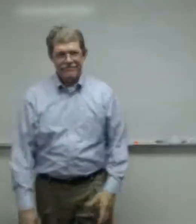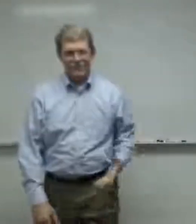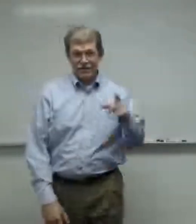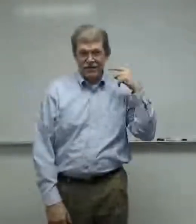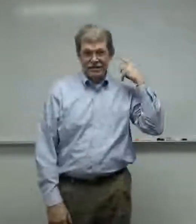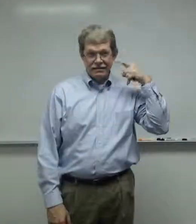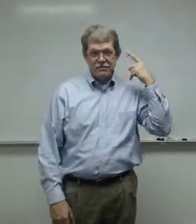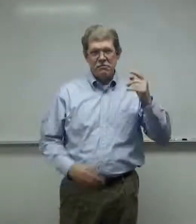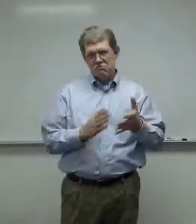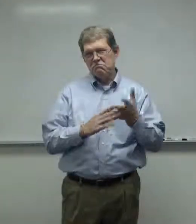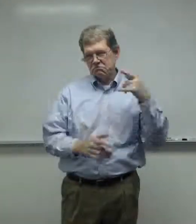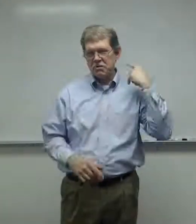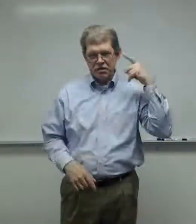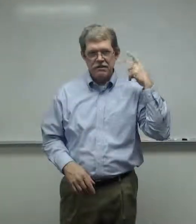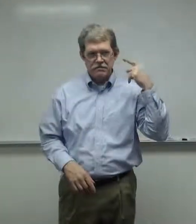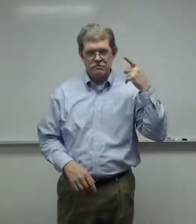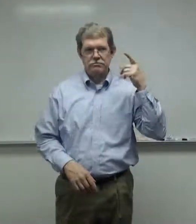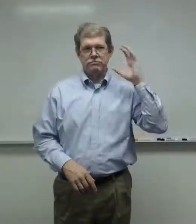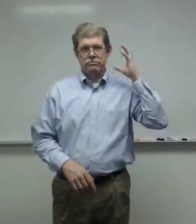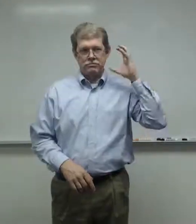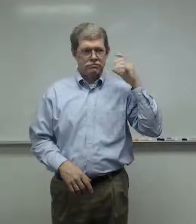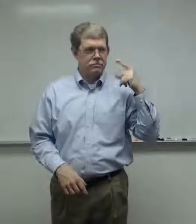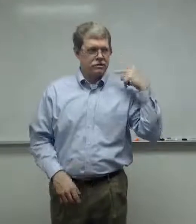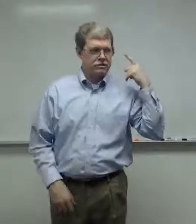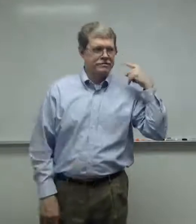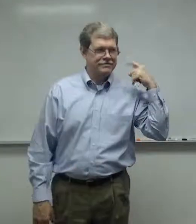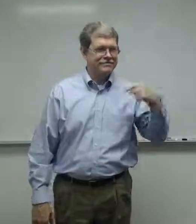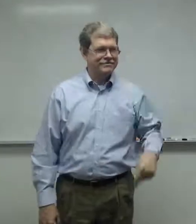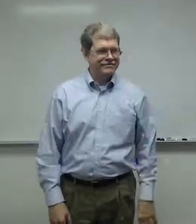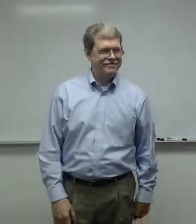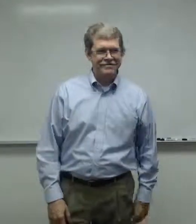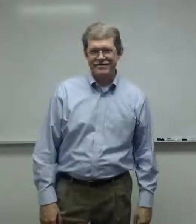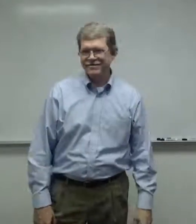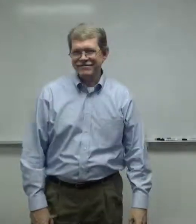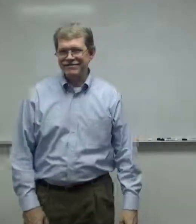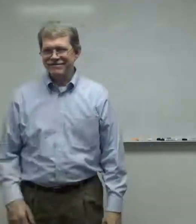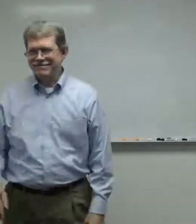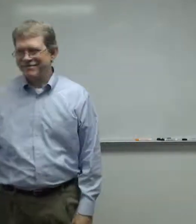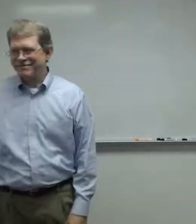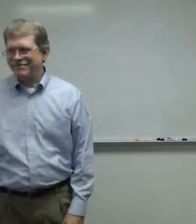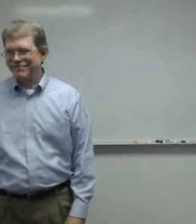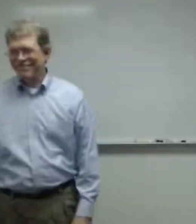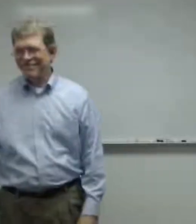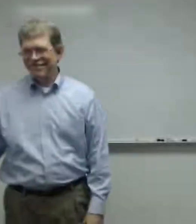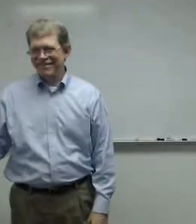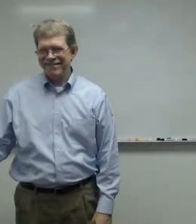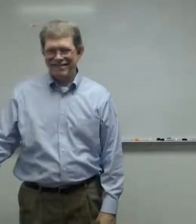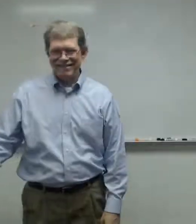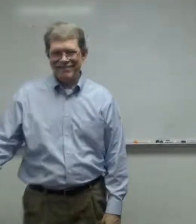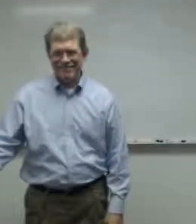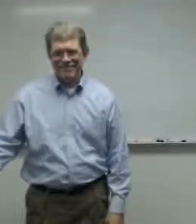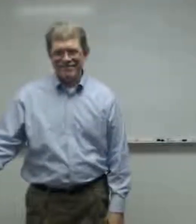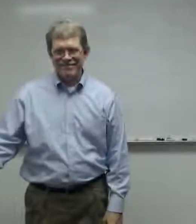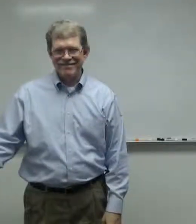You can do it with the one finger just as easily. Yeah. Everybody knows it. Yeah. Spanish, no